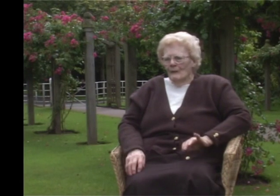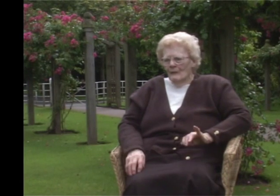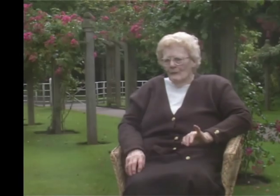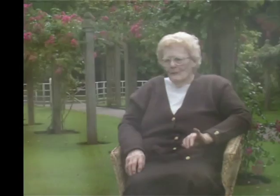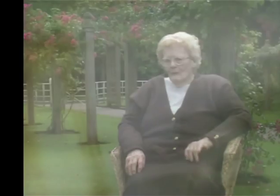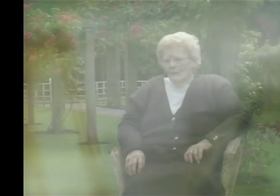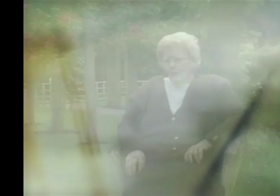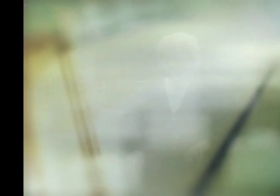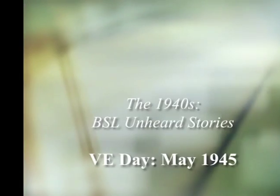was that?